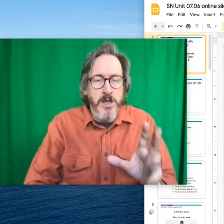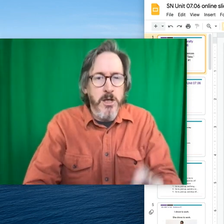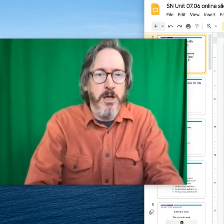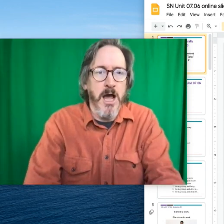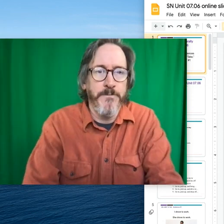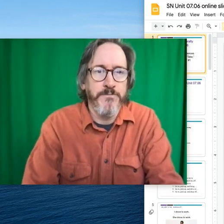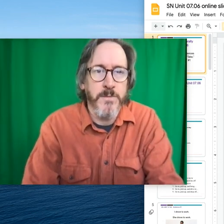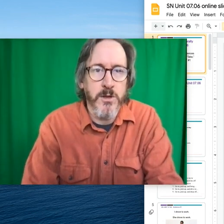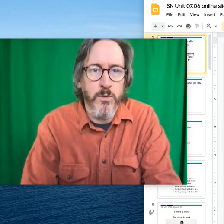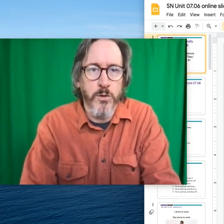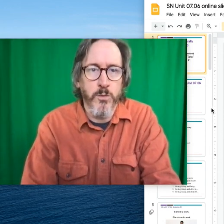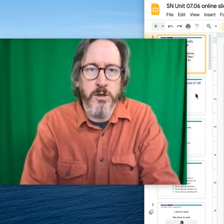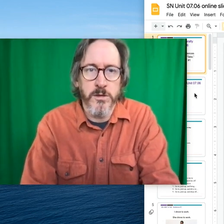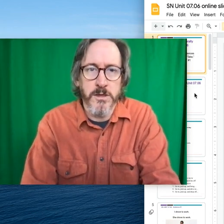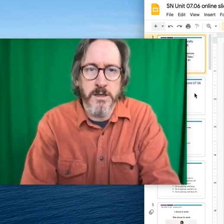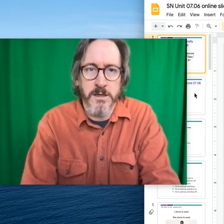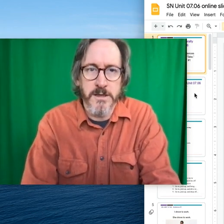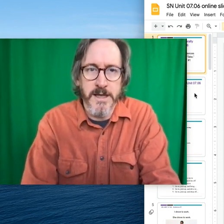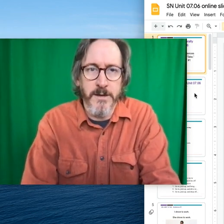So